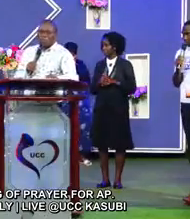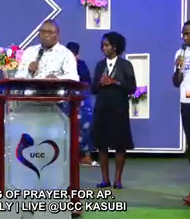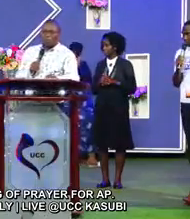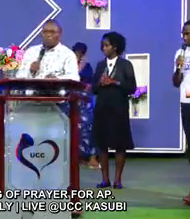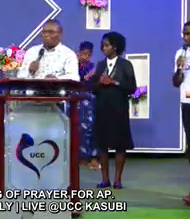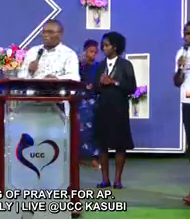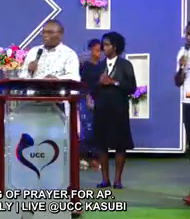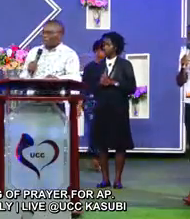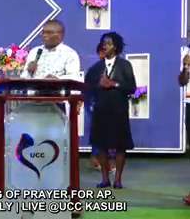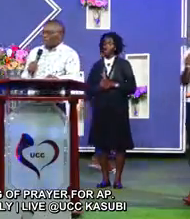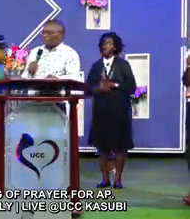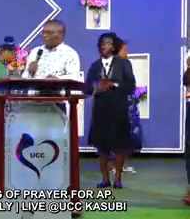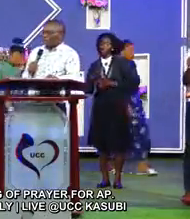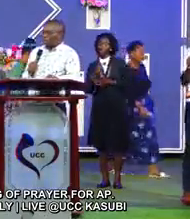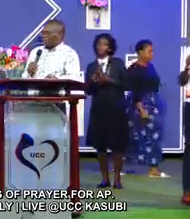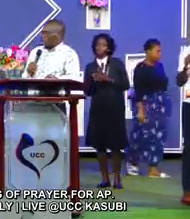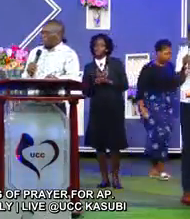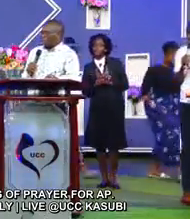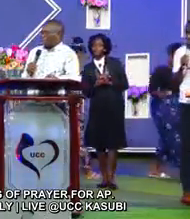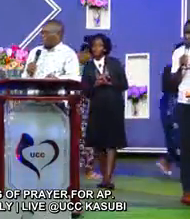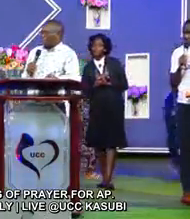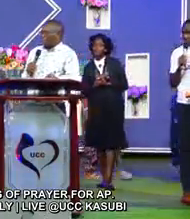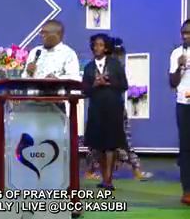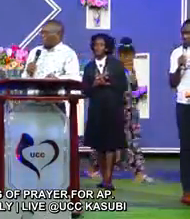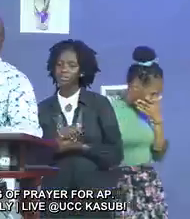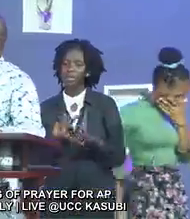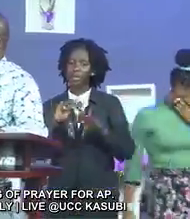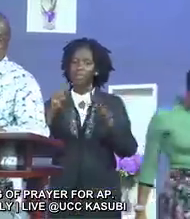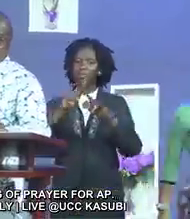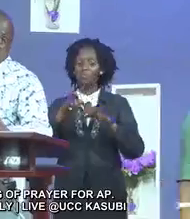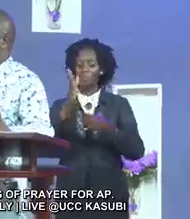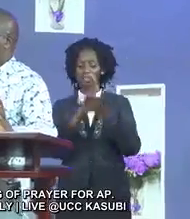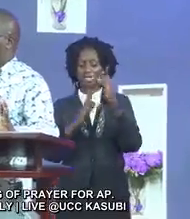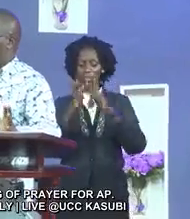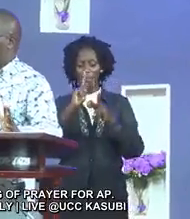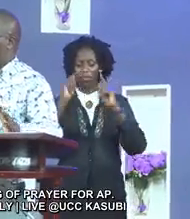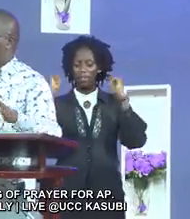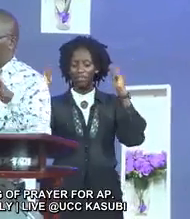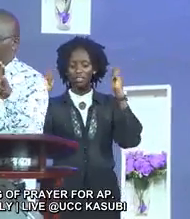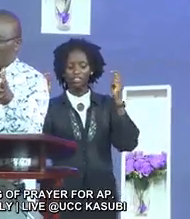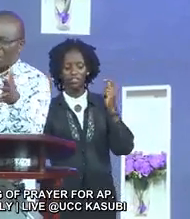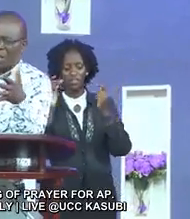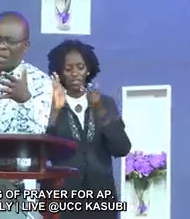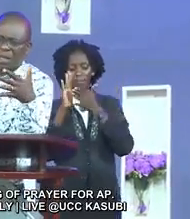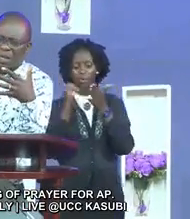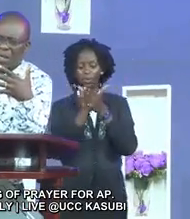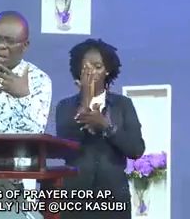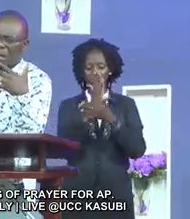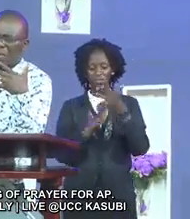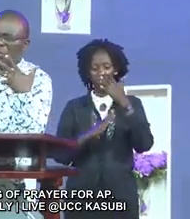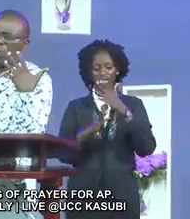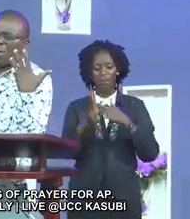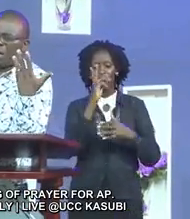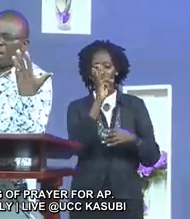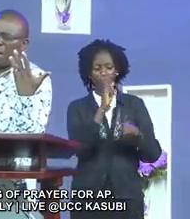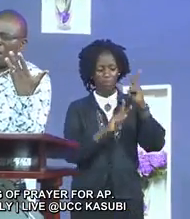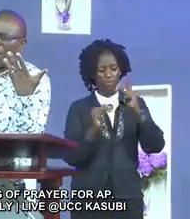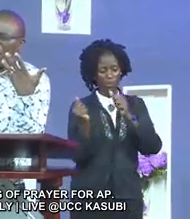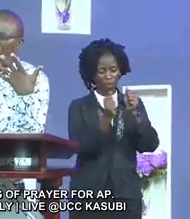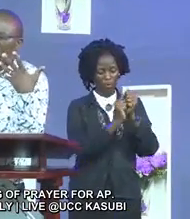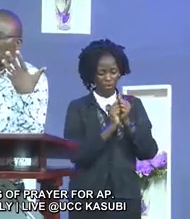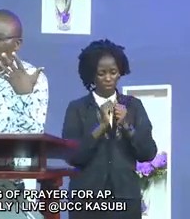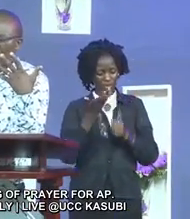amasimu nga muwa obujulizi bwa bemumanya abakansa abaafa kola batya mubuleke muntu